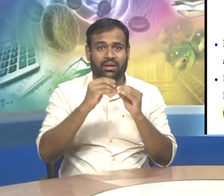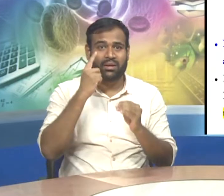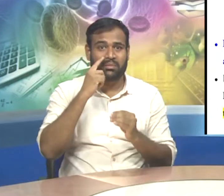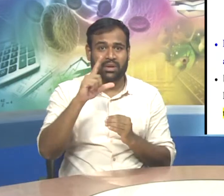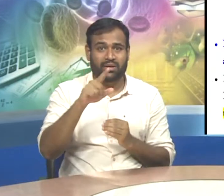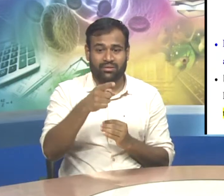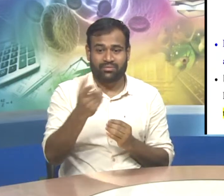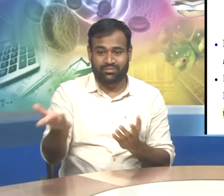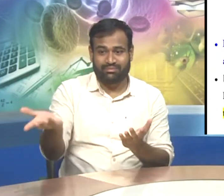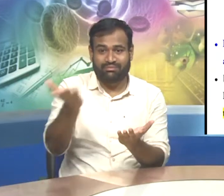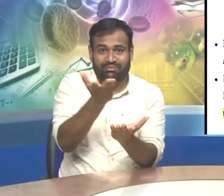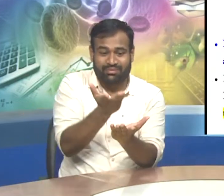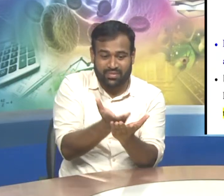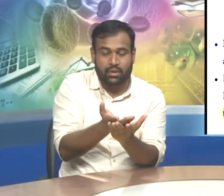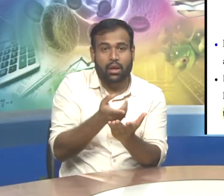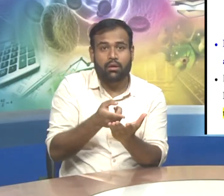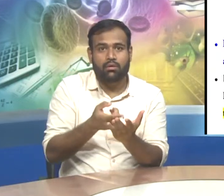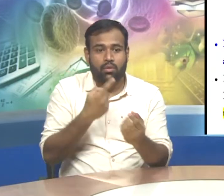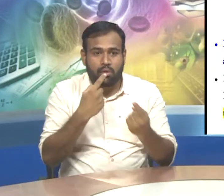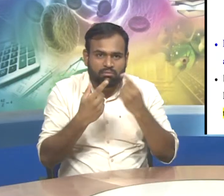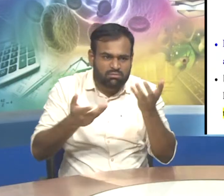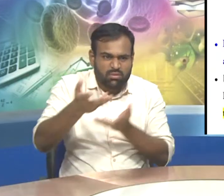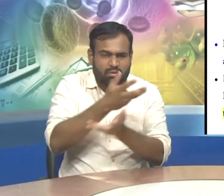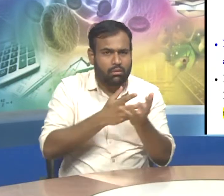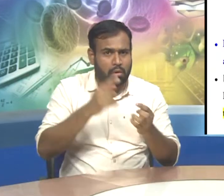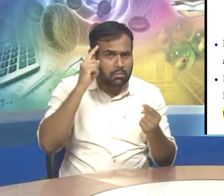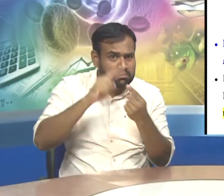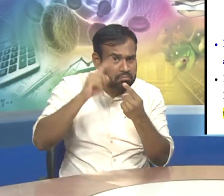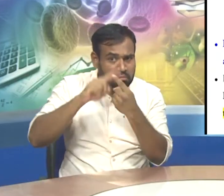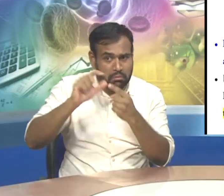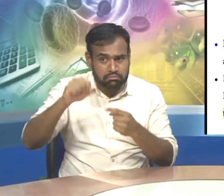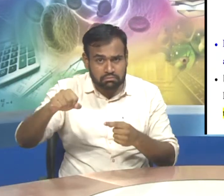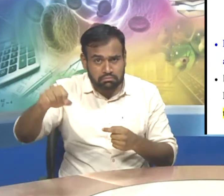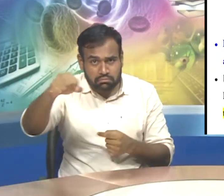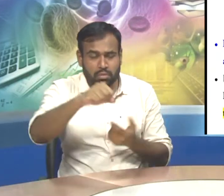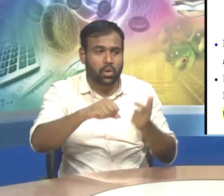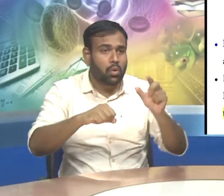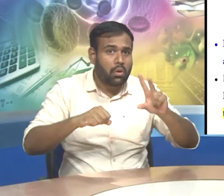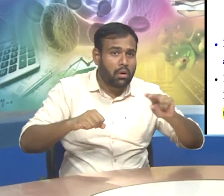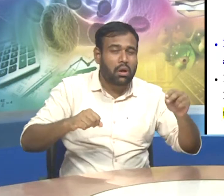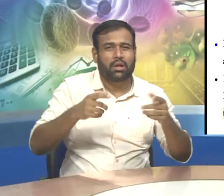The presiding officer does not necessarily or ordinarily vote at a time of